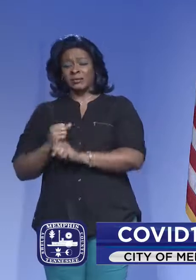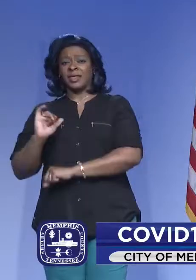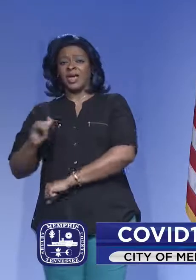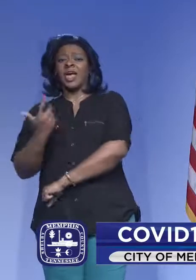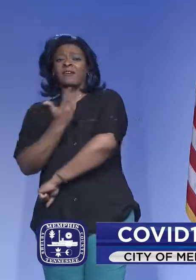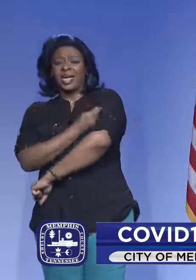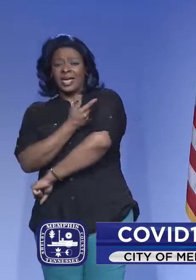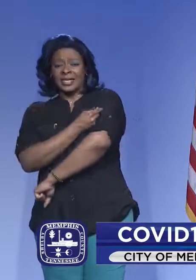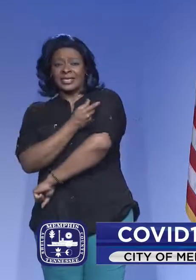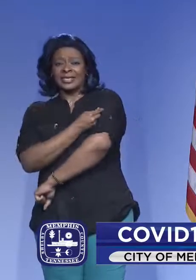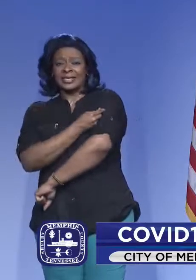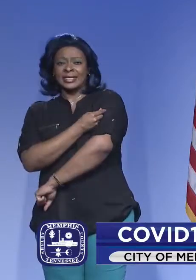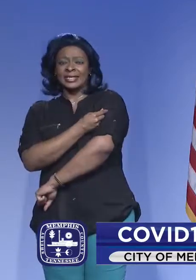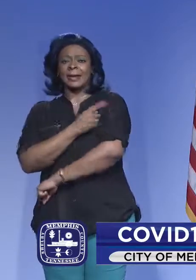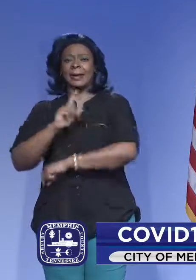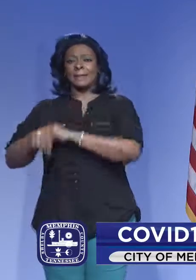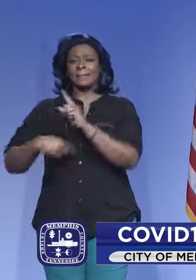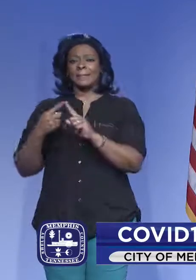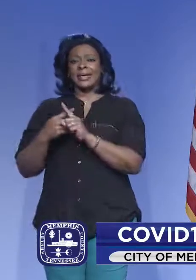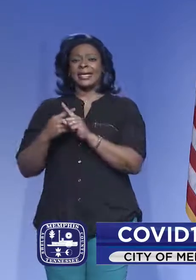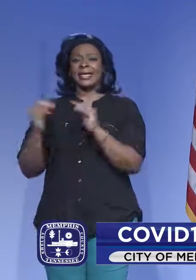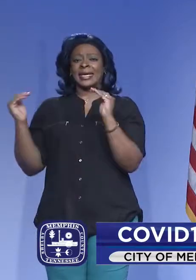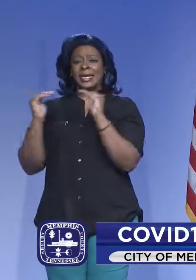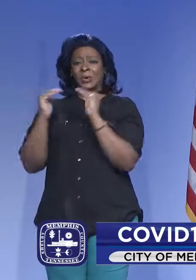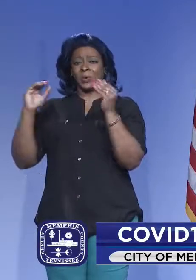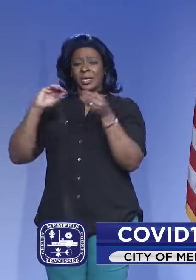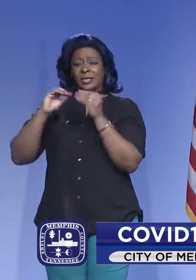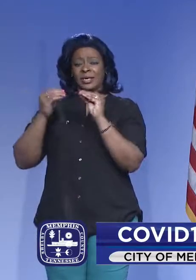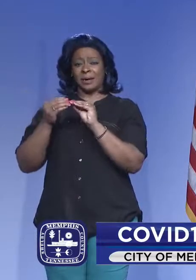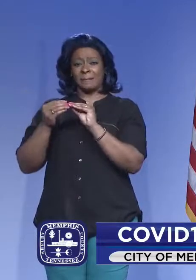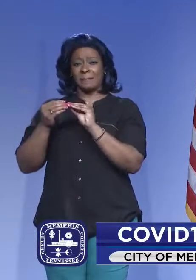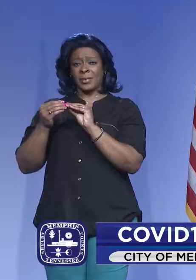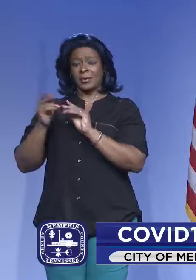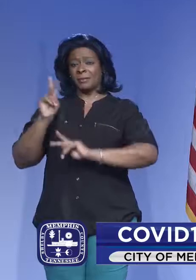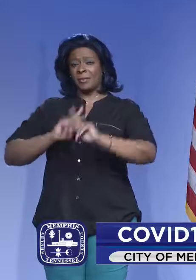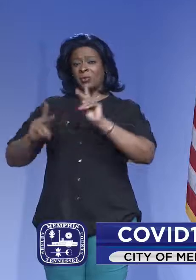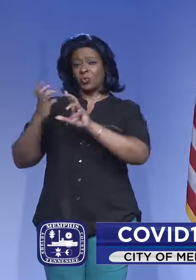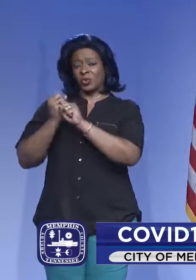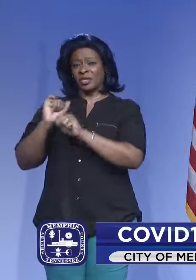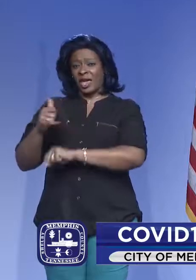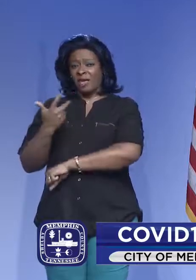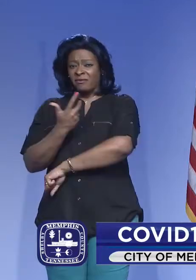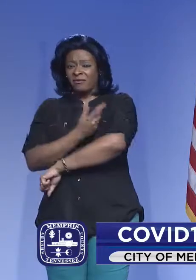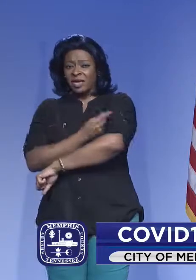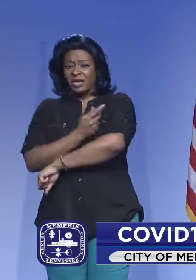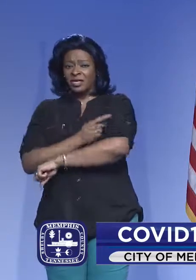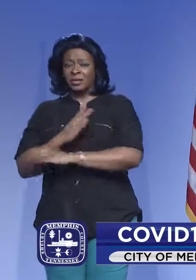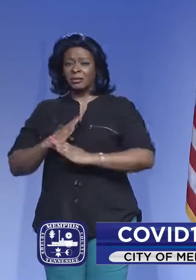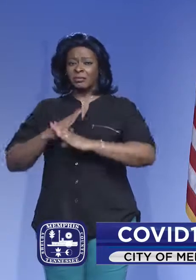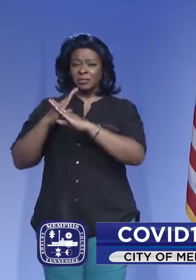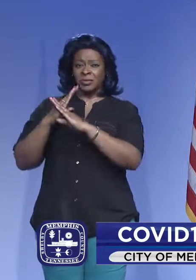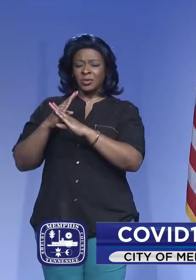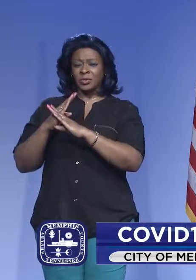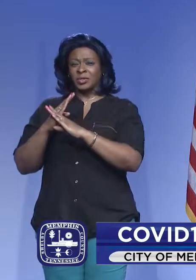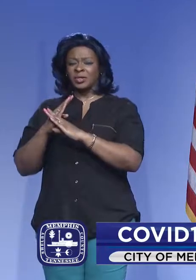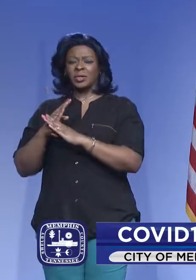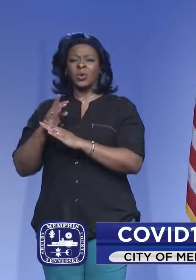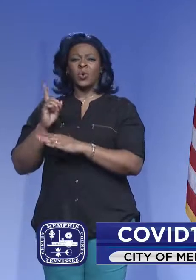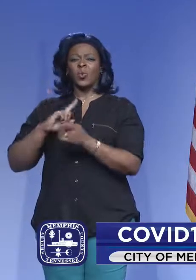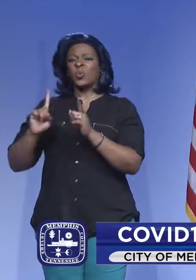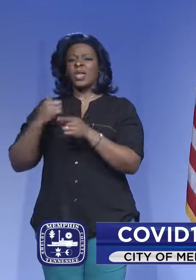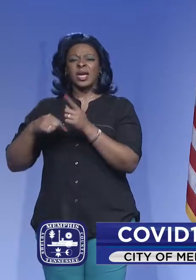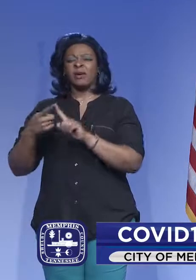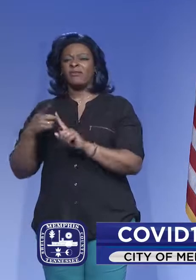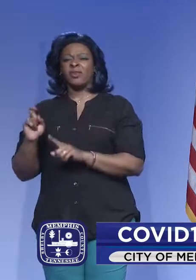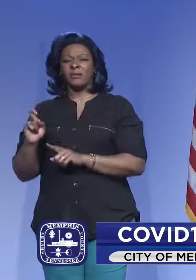vaccine, but regarding the equal number that have received some immunity through disease, I'm confused as to where that's coming from,